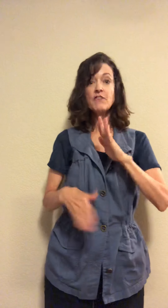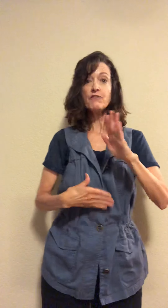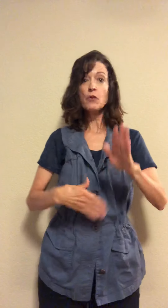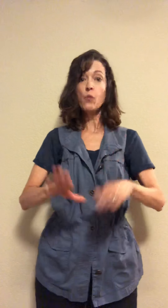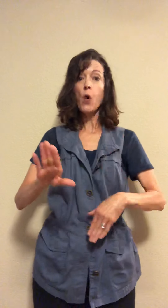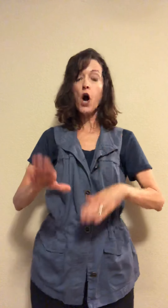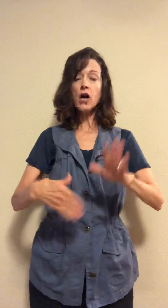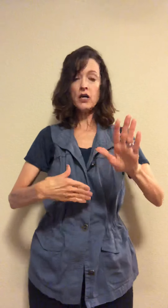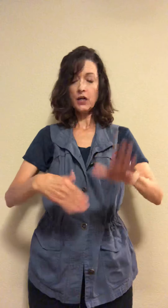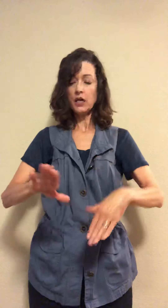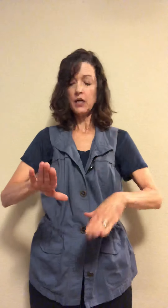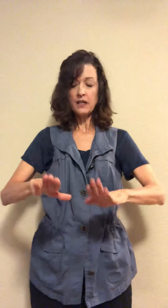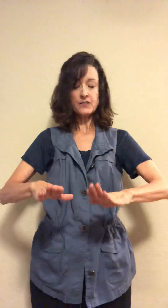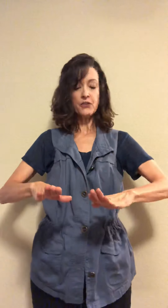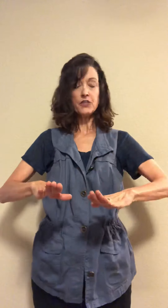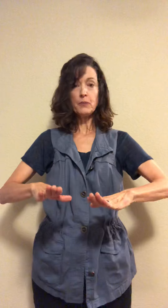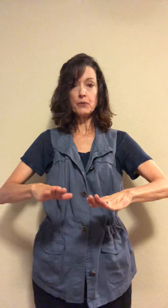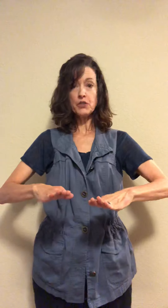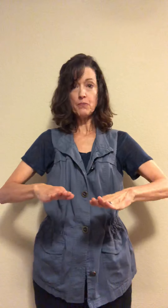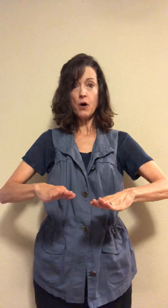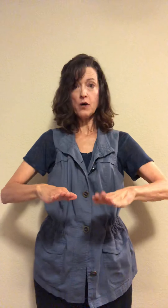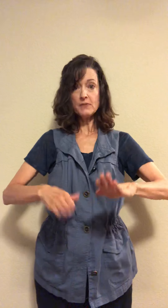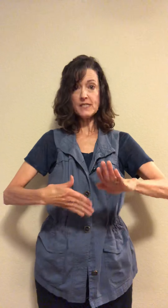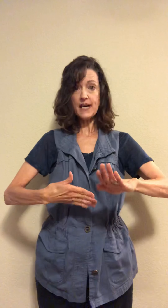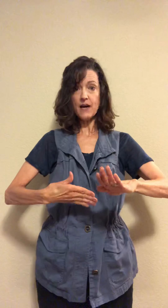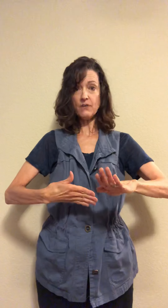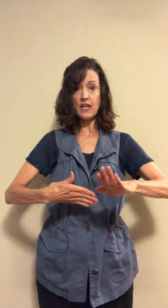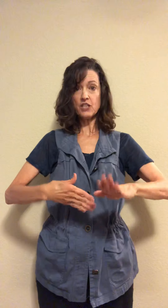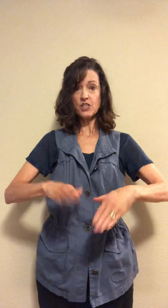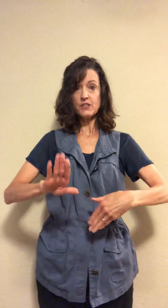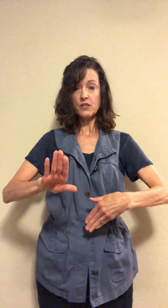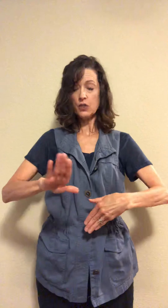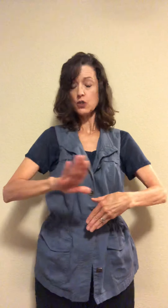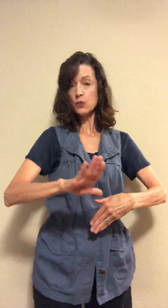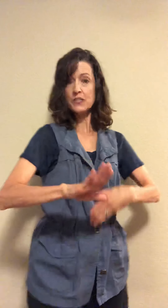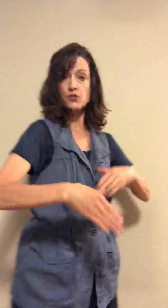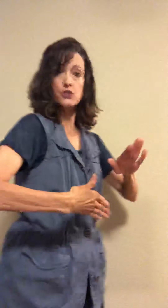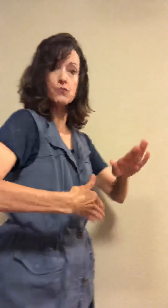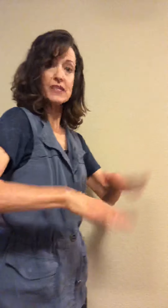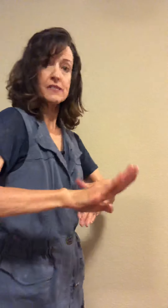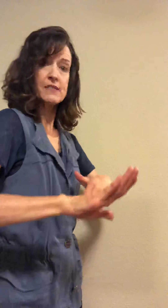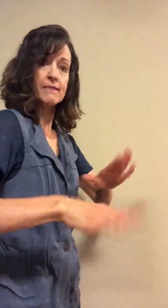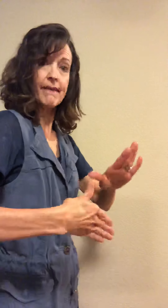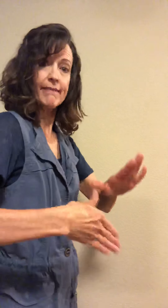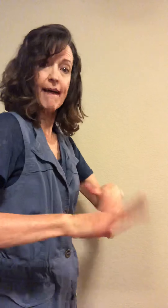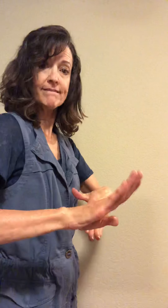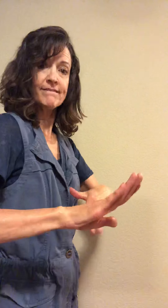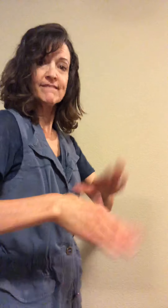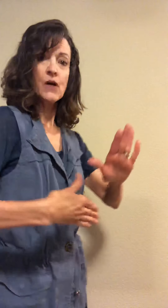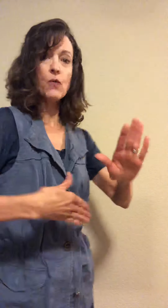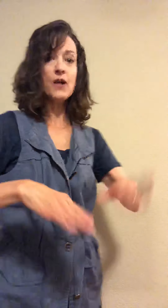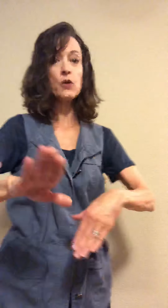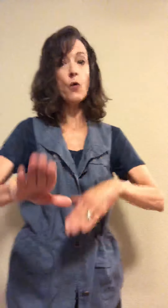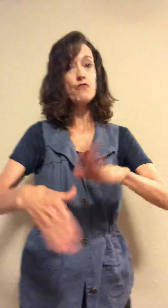for walk, you're going to put your palms down and just twist your wrist like that and go